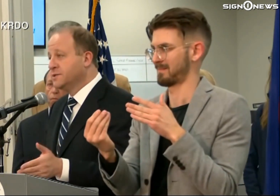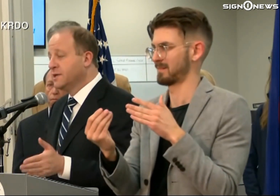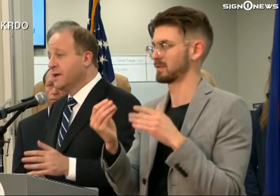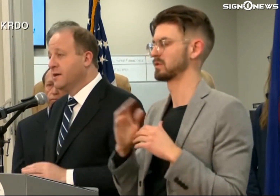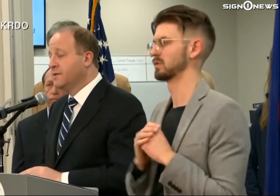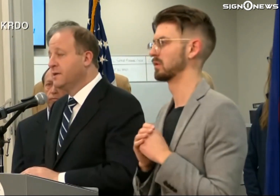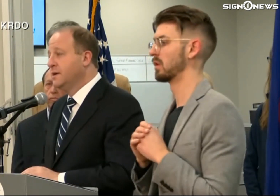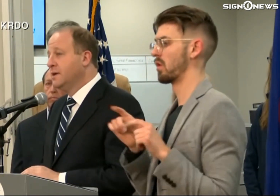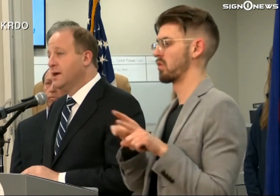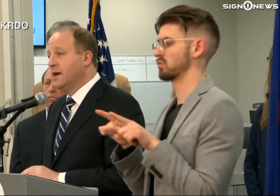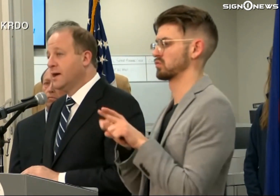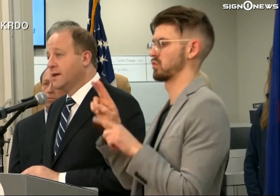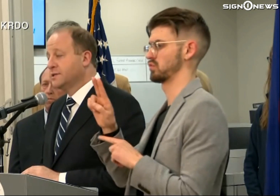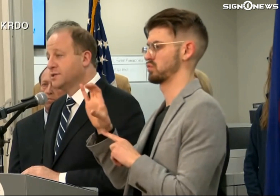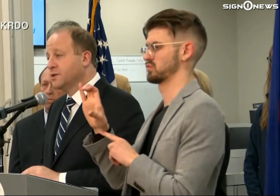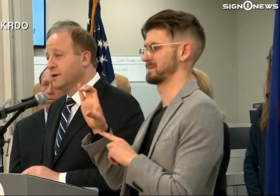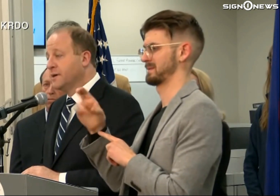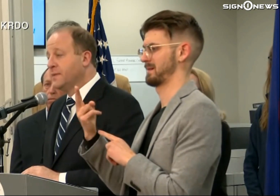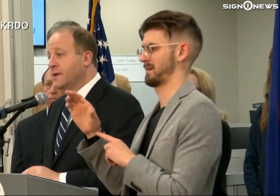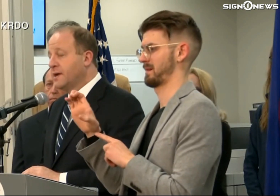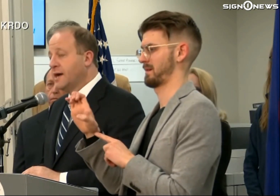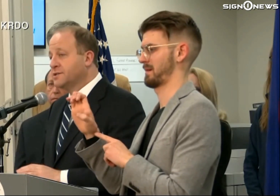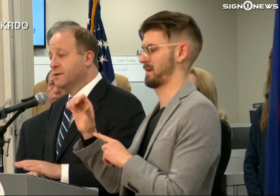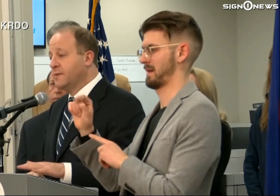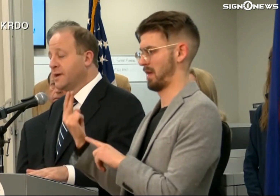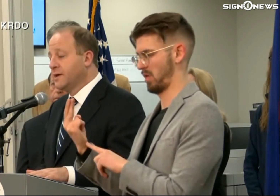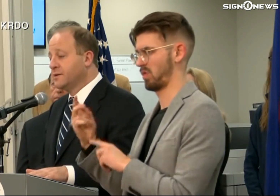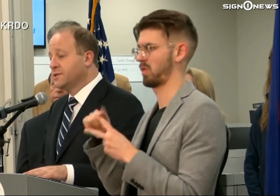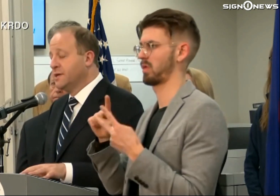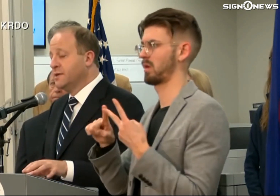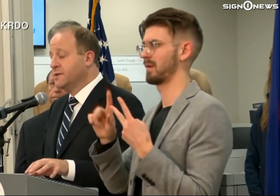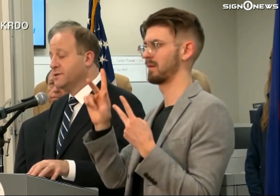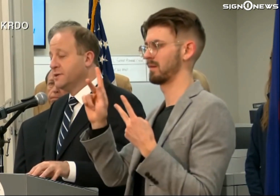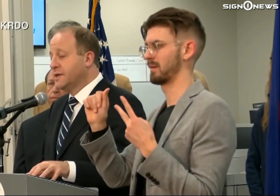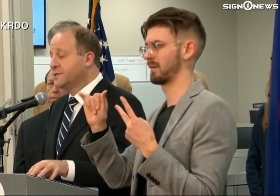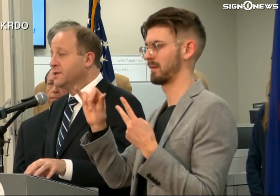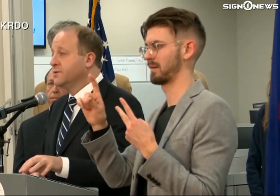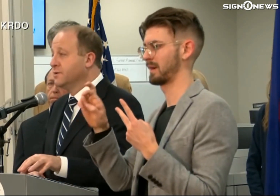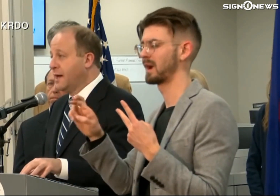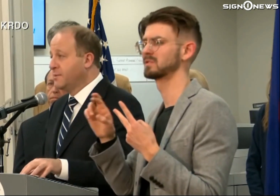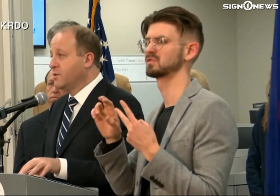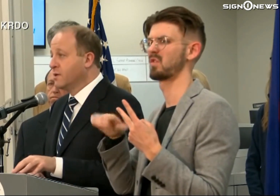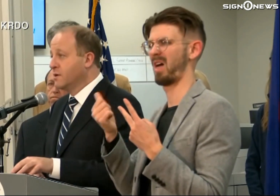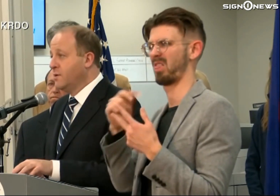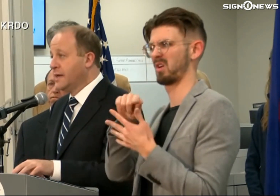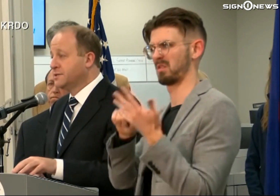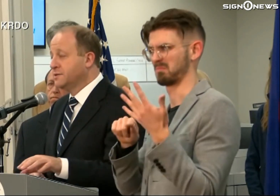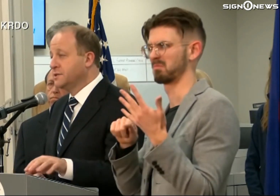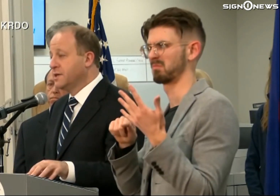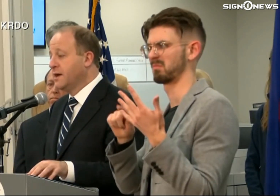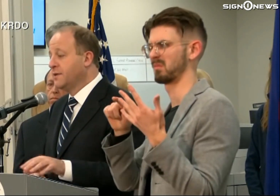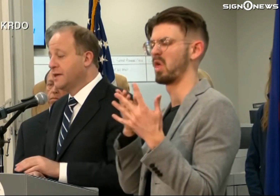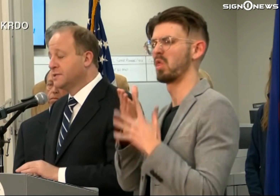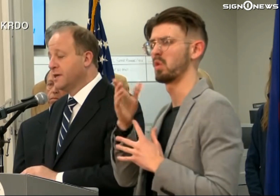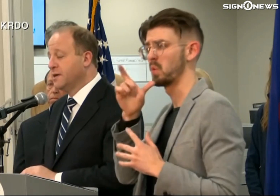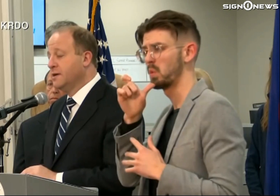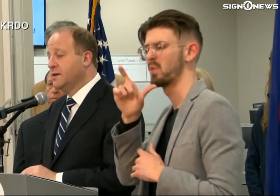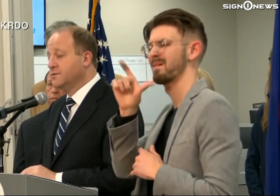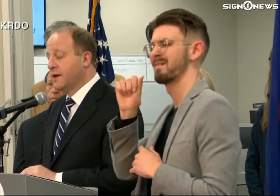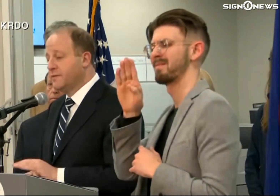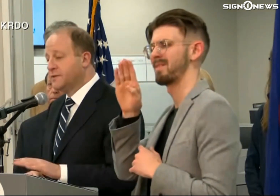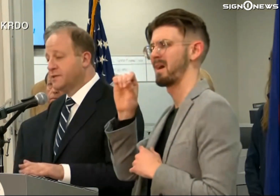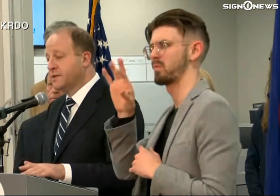including UC Health, Centura, Kaiser, and many others that are doing testing through LabCorp or Quest. UC Health has